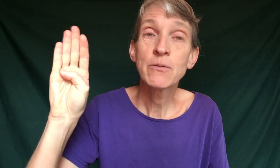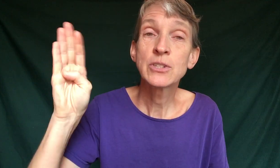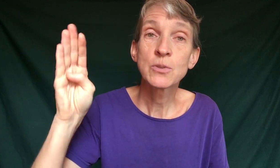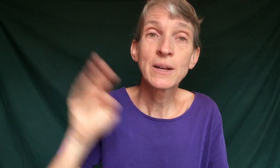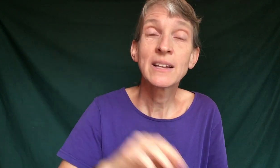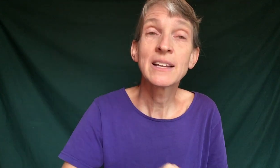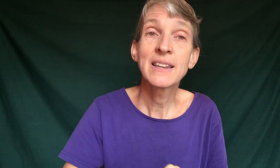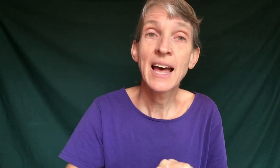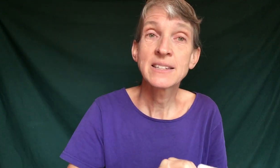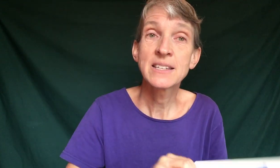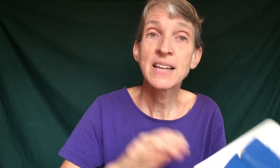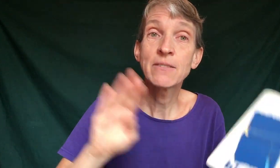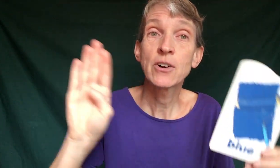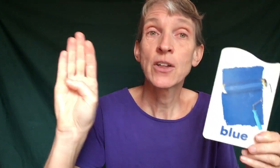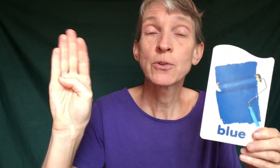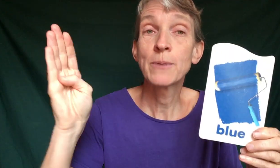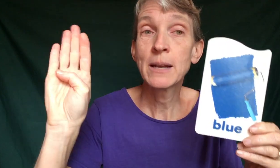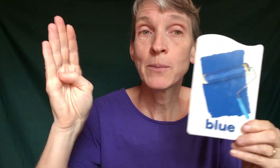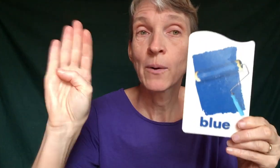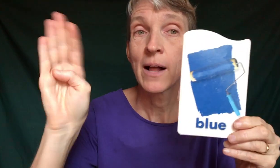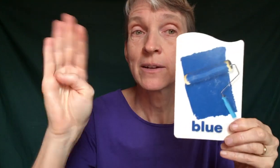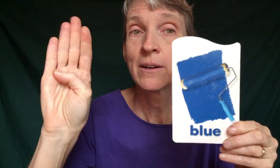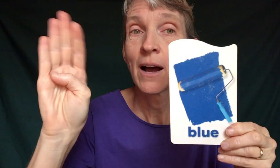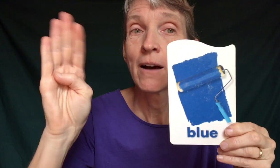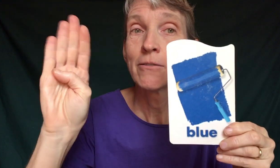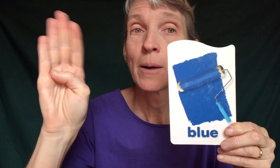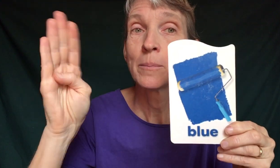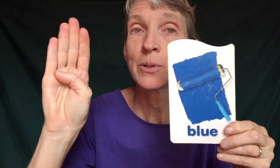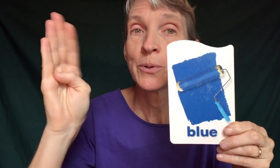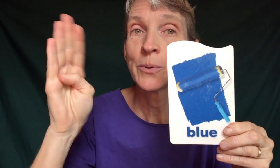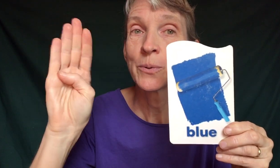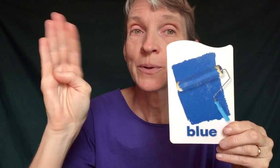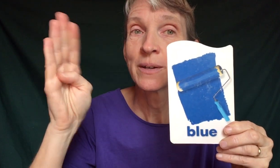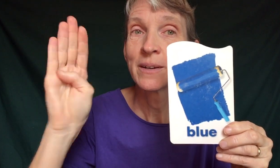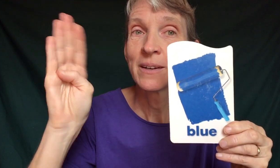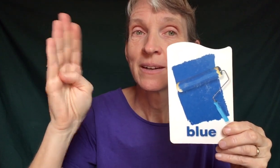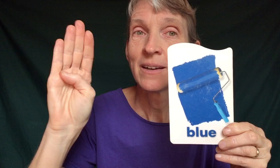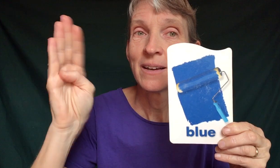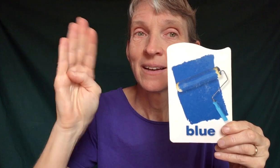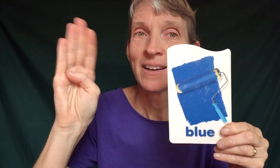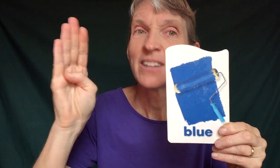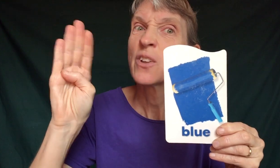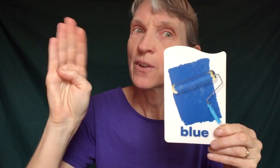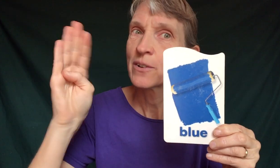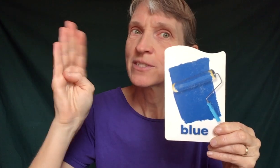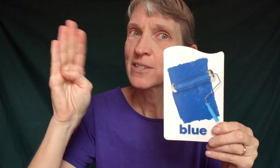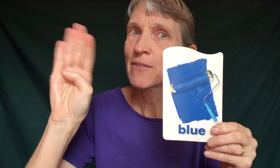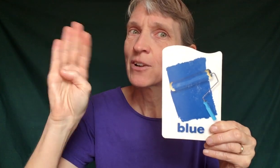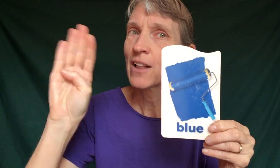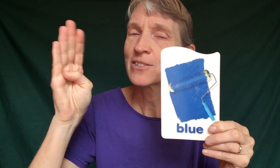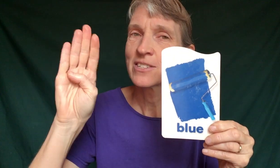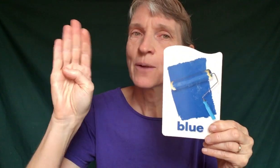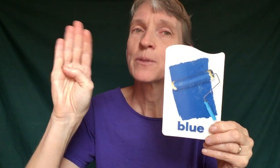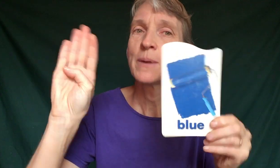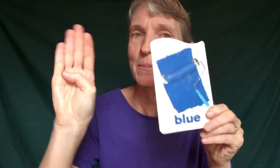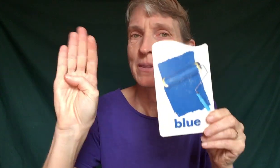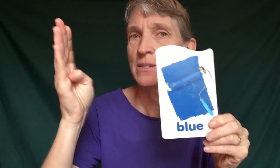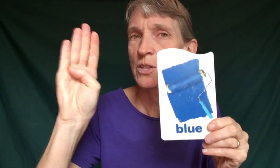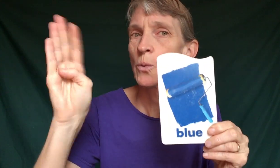we just wiggle it, that's the sign for another rainbow color of blue. So there are several colors that start with B, but the wiggle